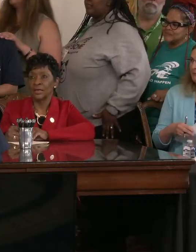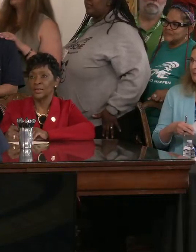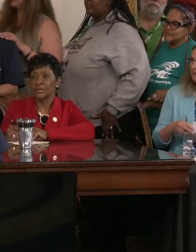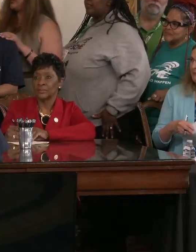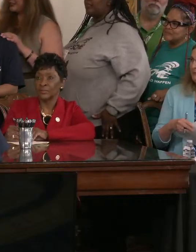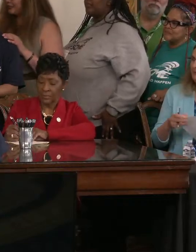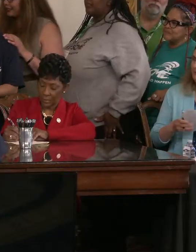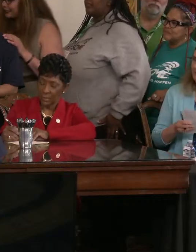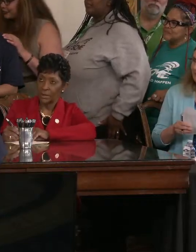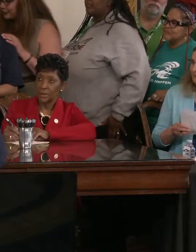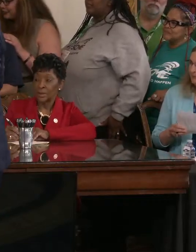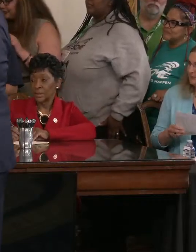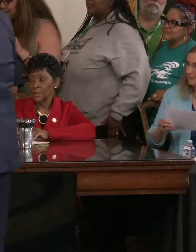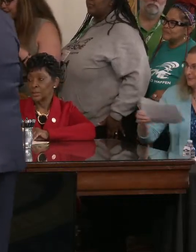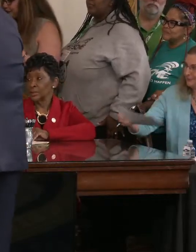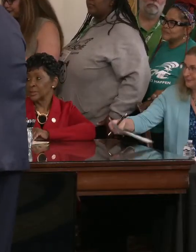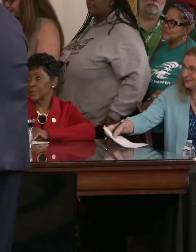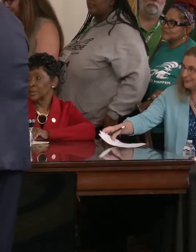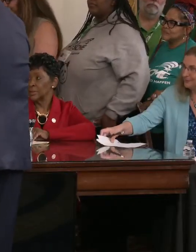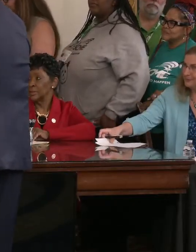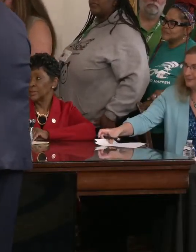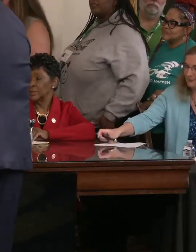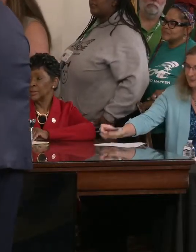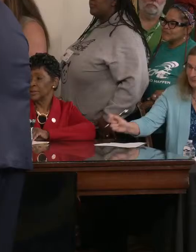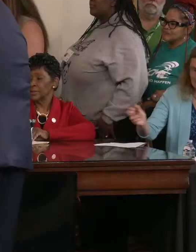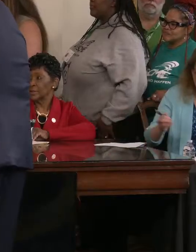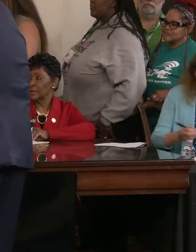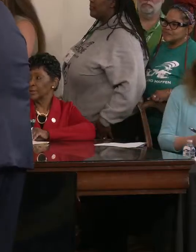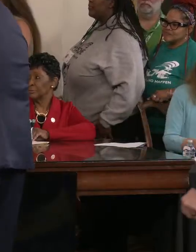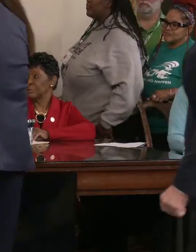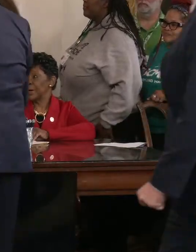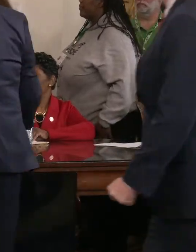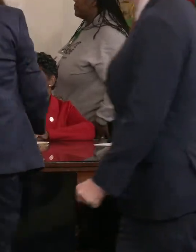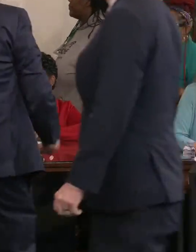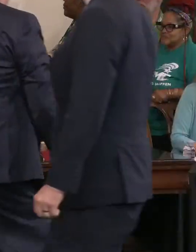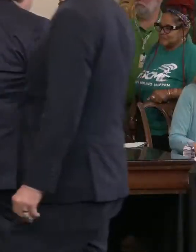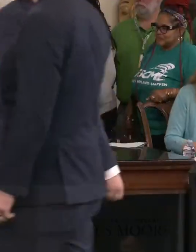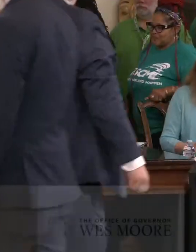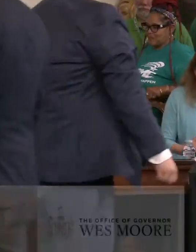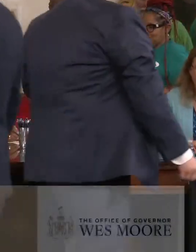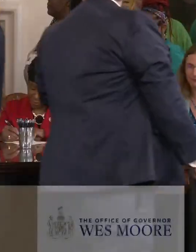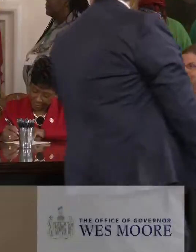Costs for all buildings now. This way, please.